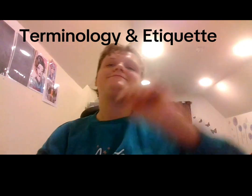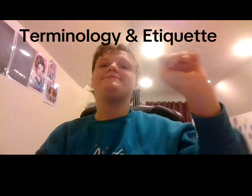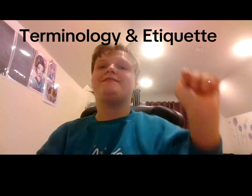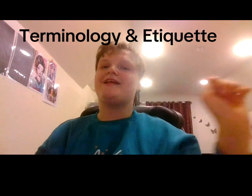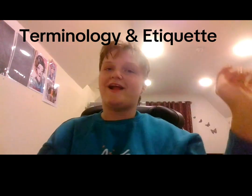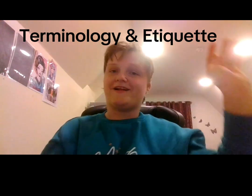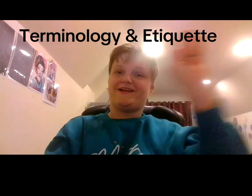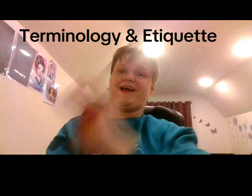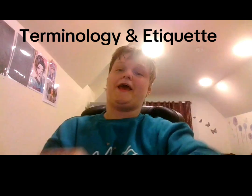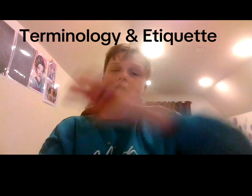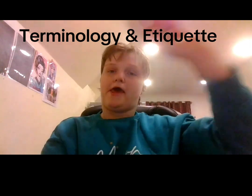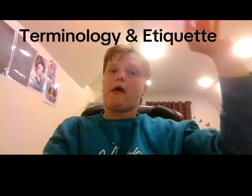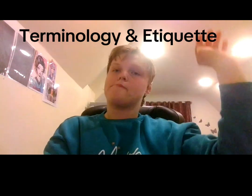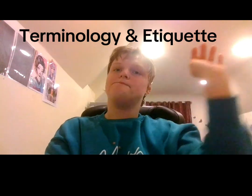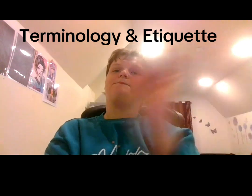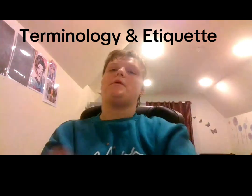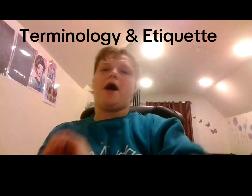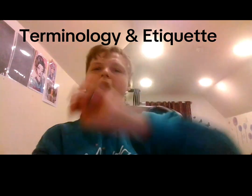do. Okay, bye.